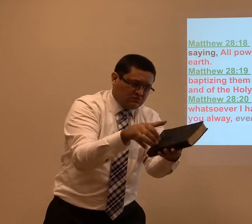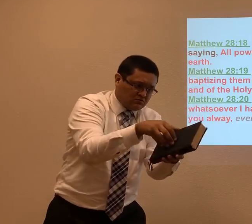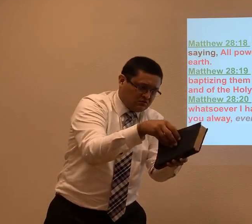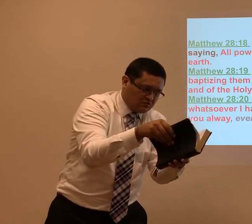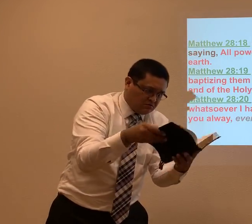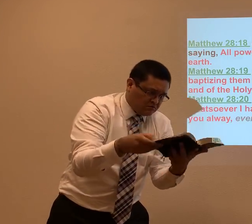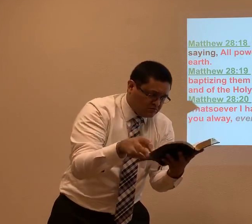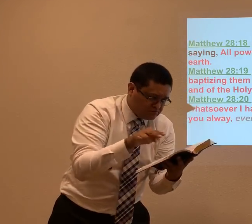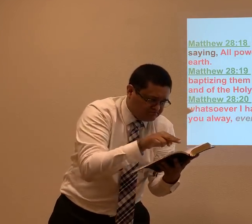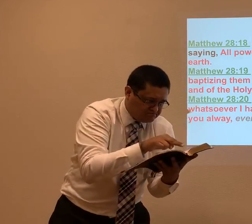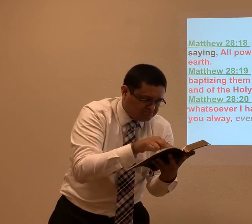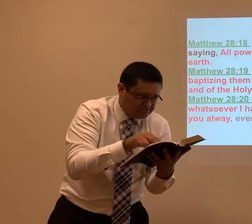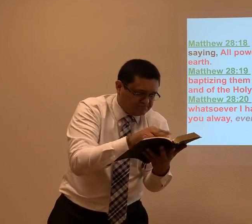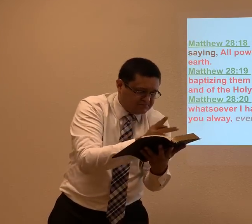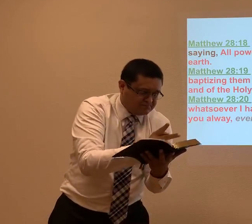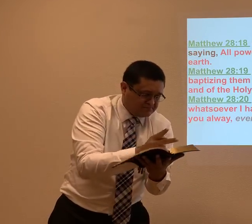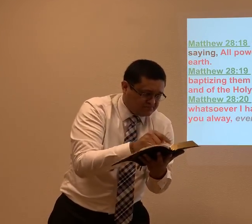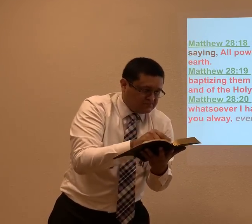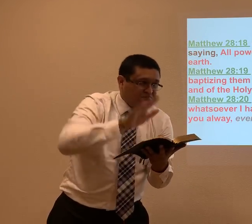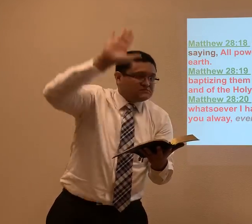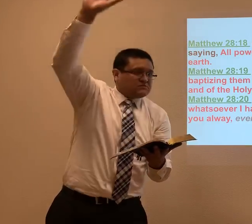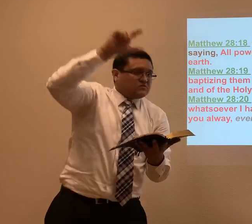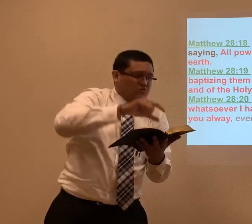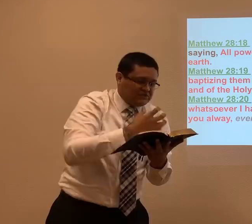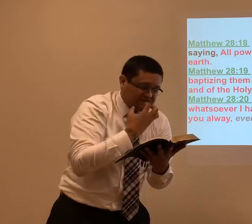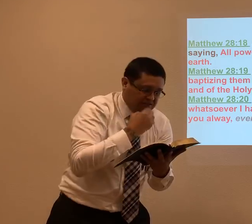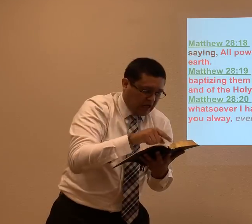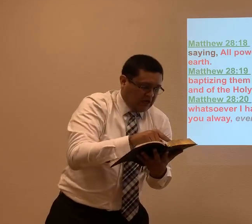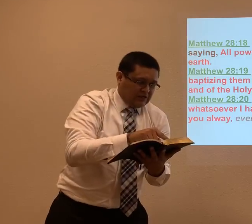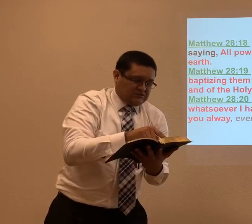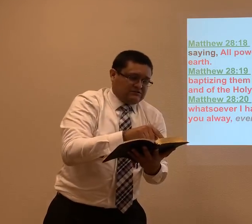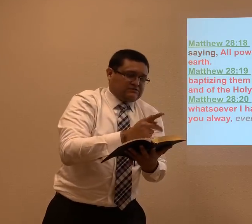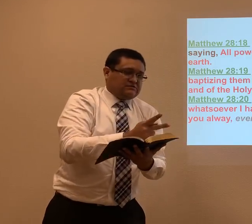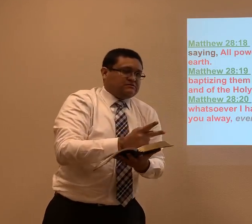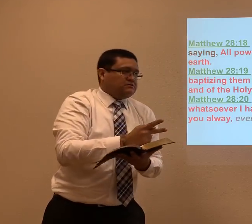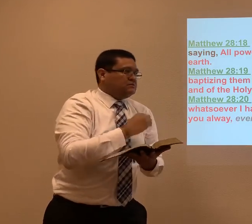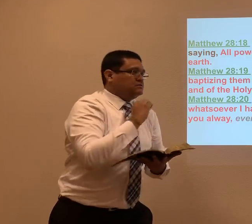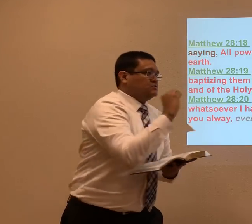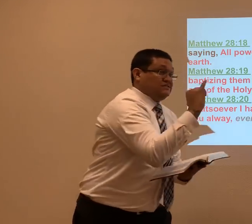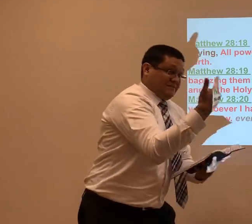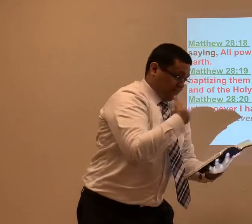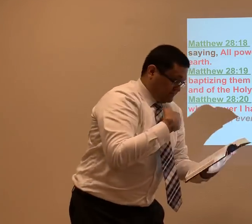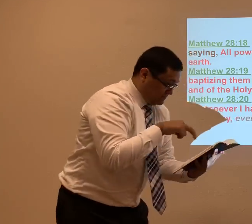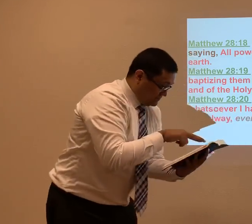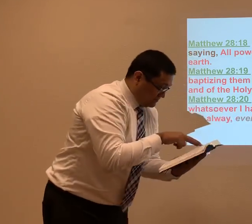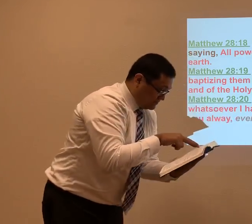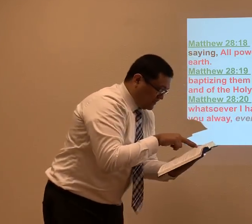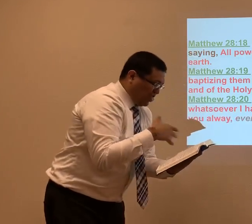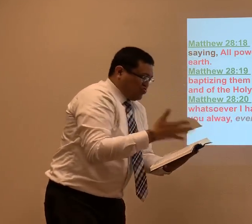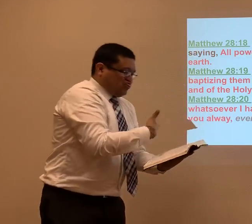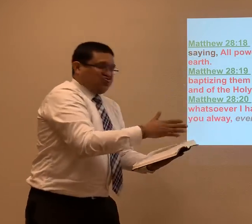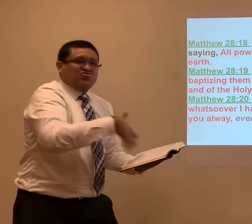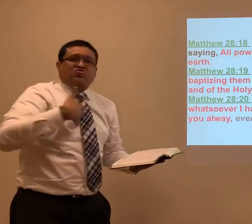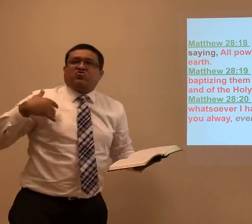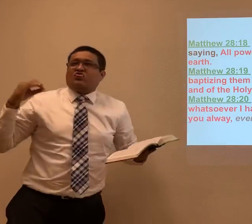here for us. And we have to read his word. This is his word. We need to carefully observe it, carefully read